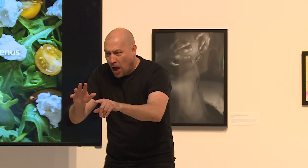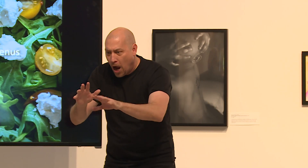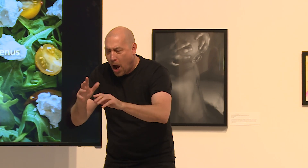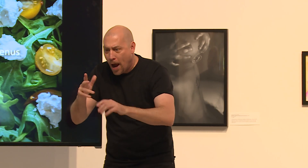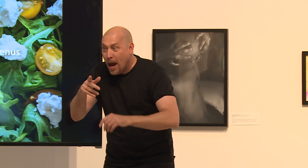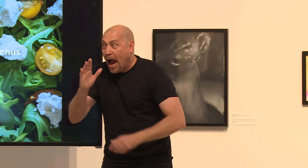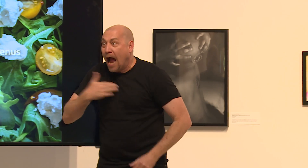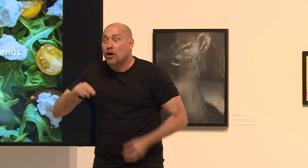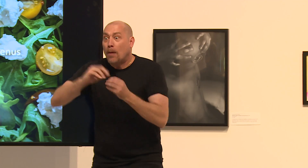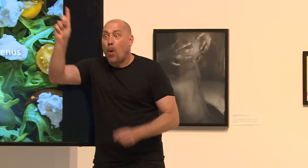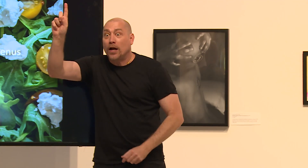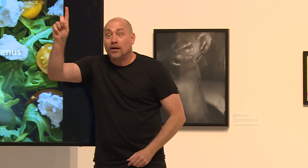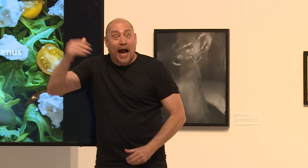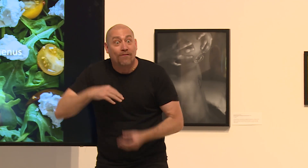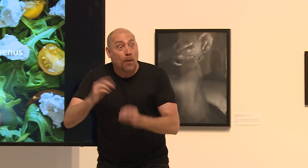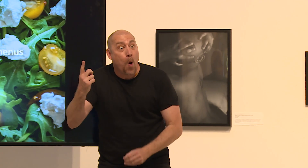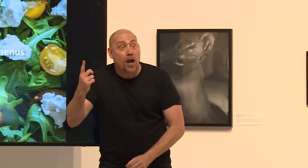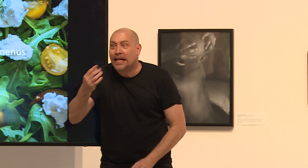happened to run into them.